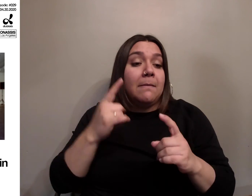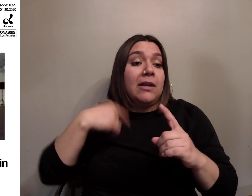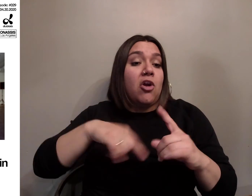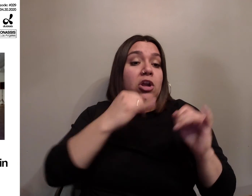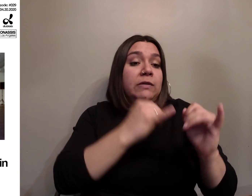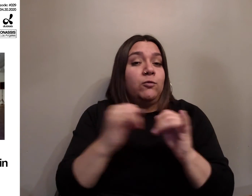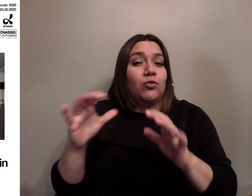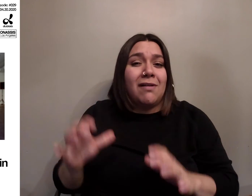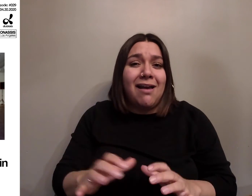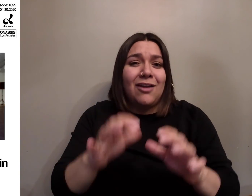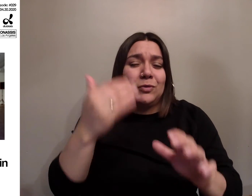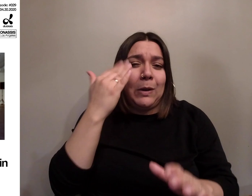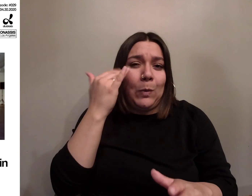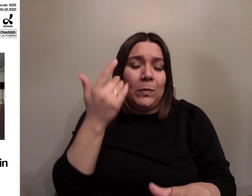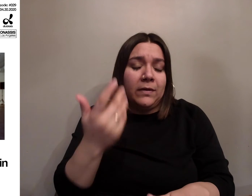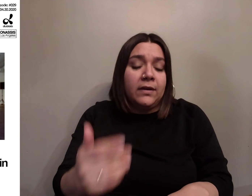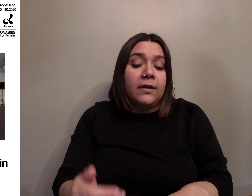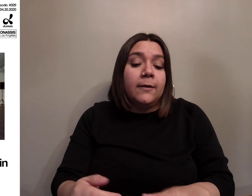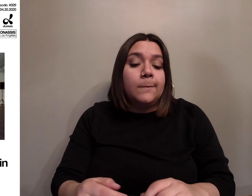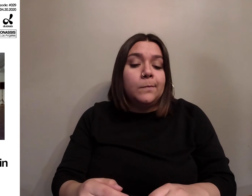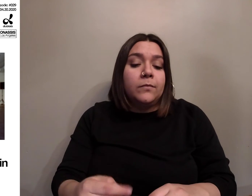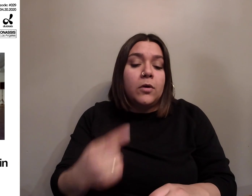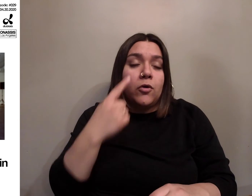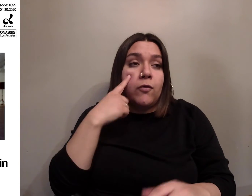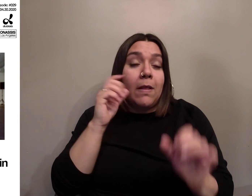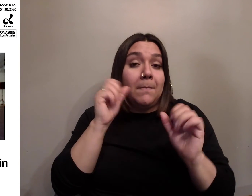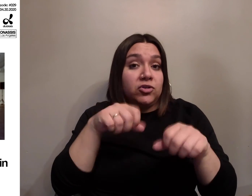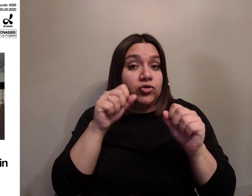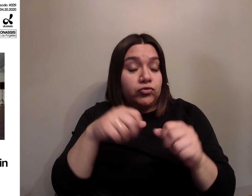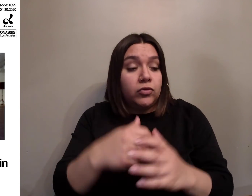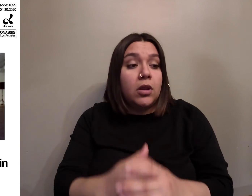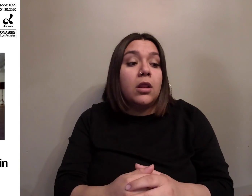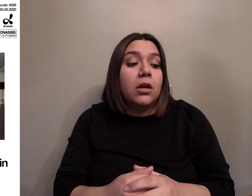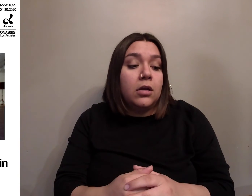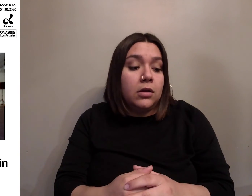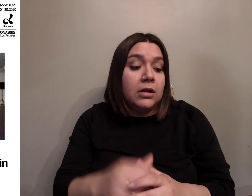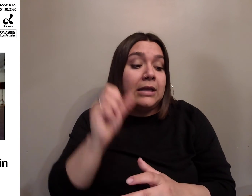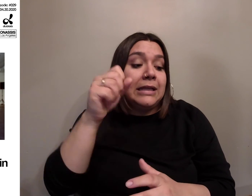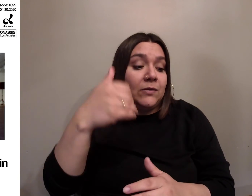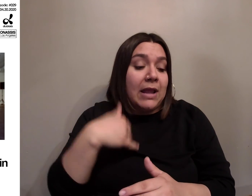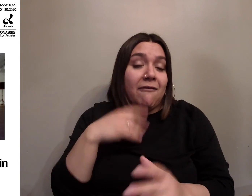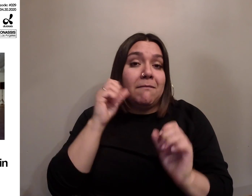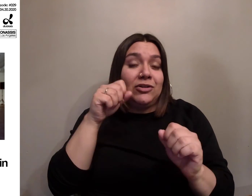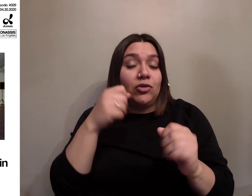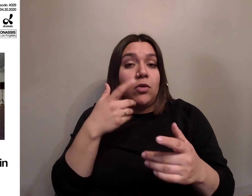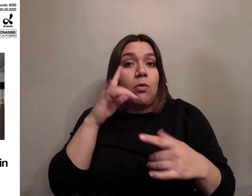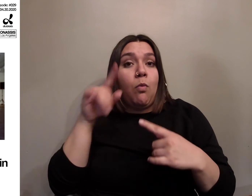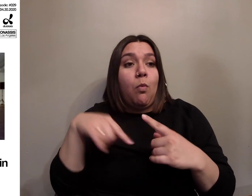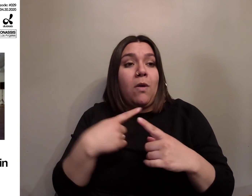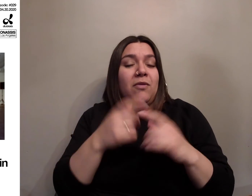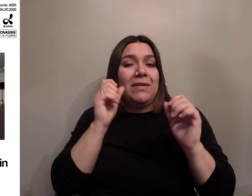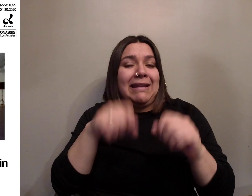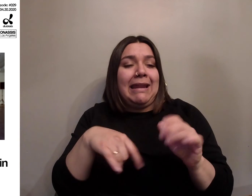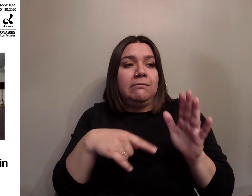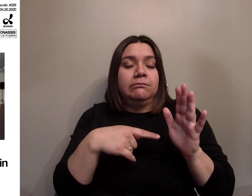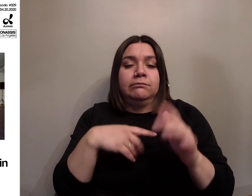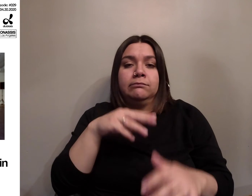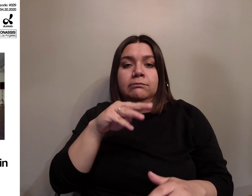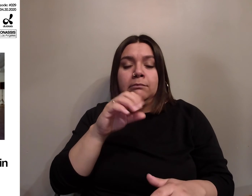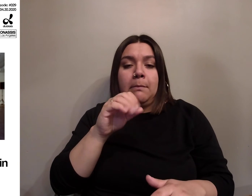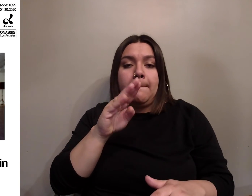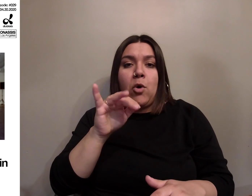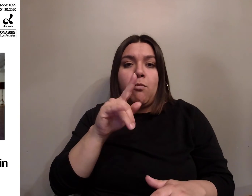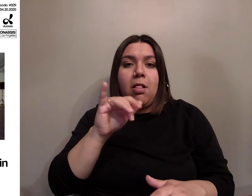and synchronize, a collective slowing down. So that is my hope, that we